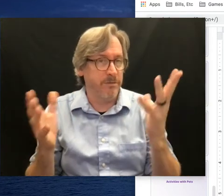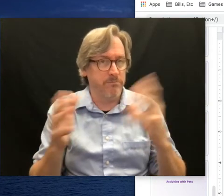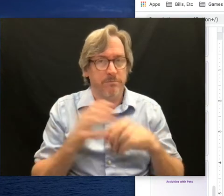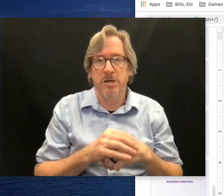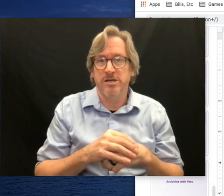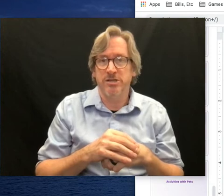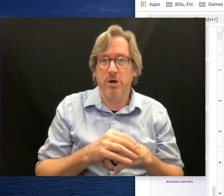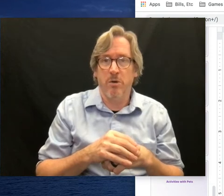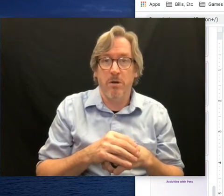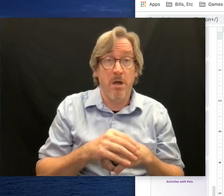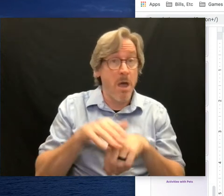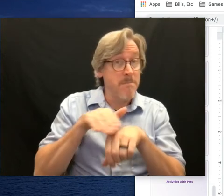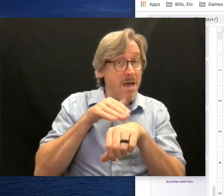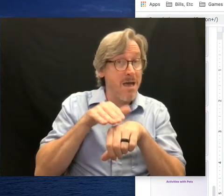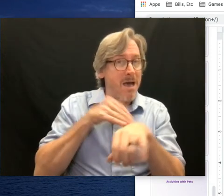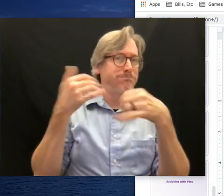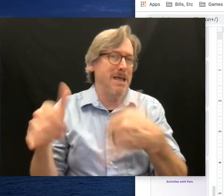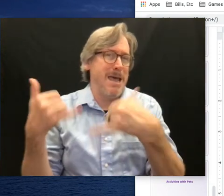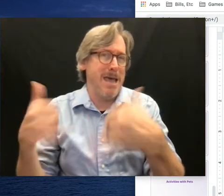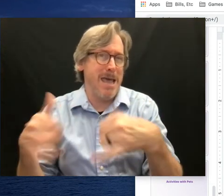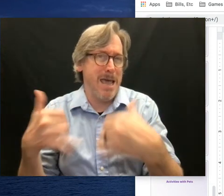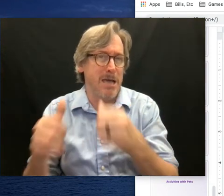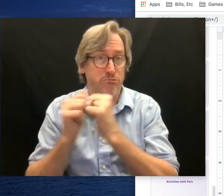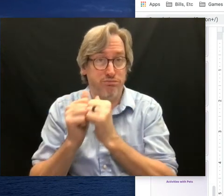verb. So